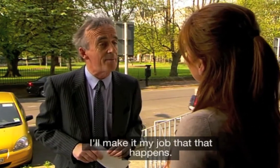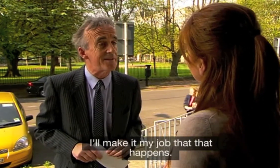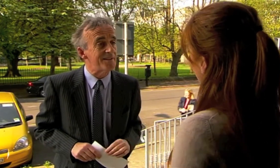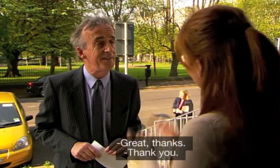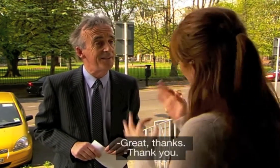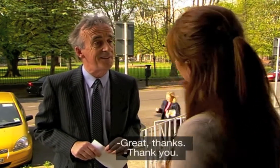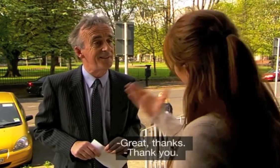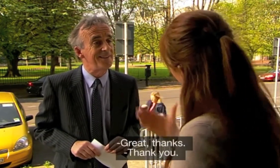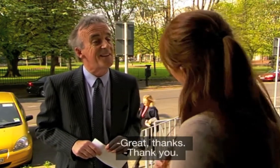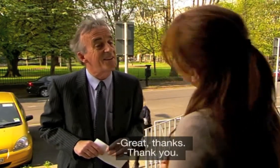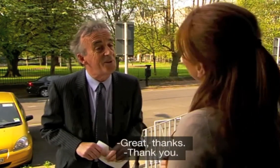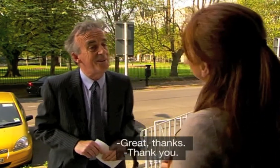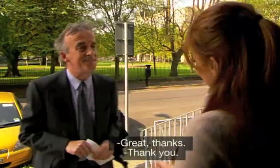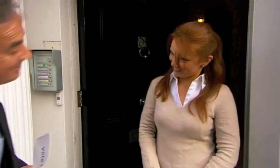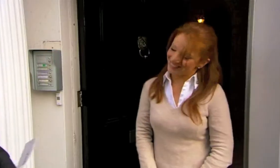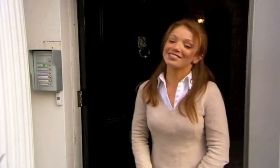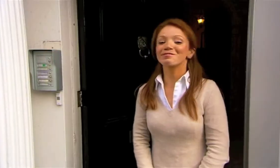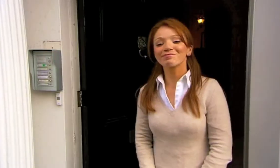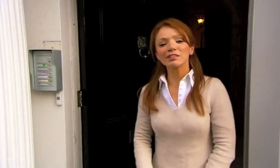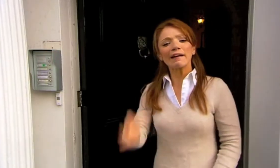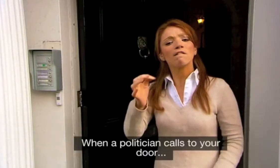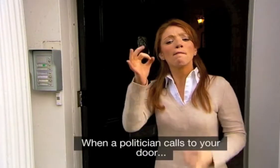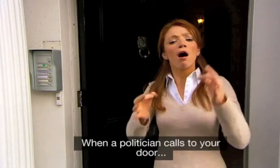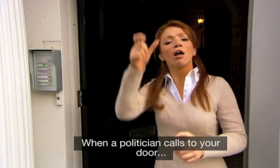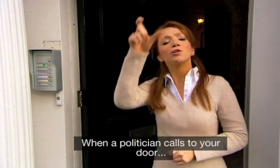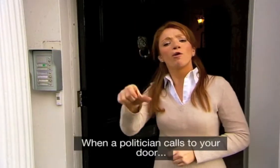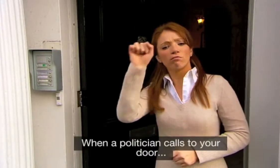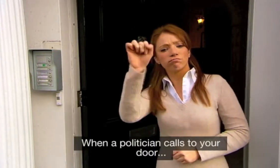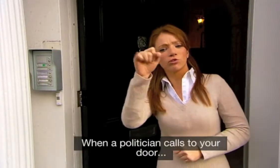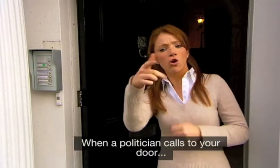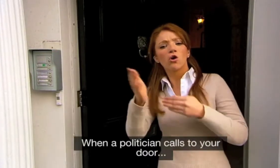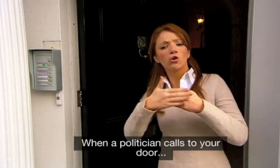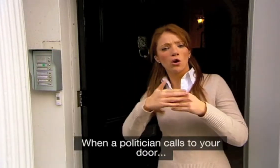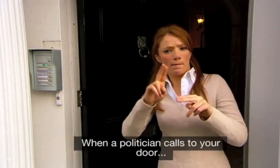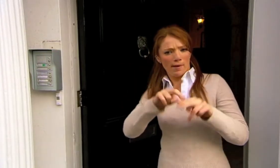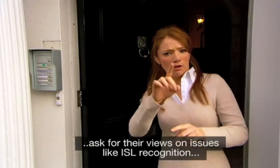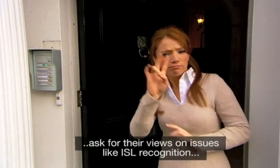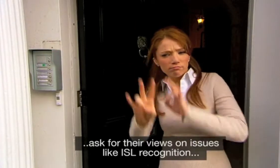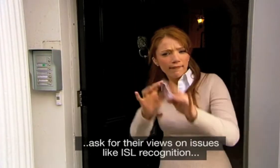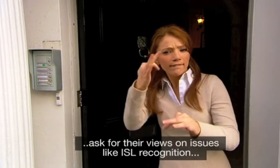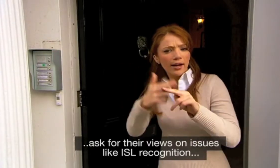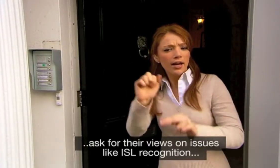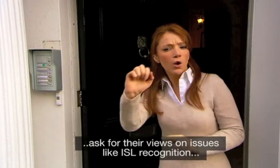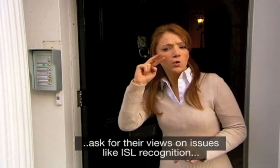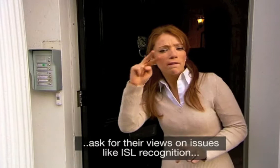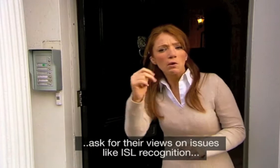happens. Great, thanks. Thank you. When a politician calls to your door, ask for their views on issues such as